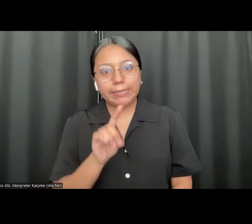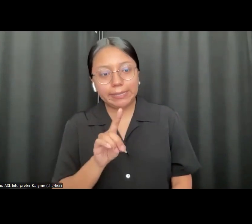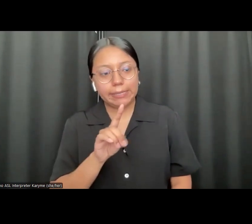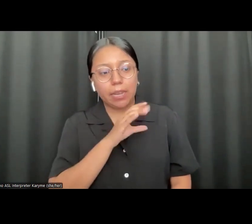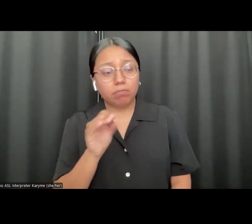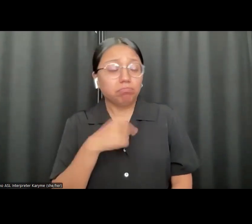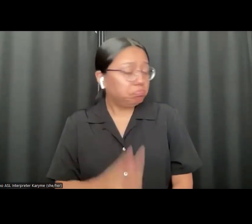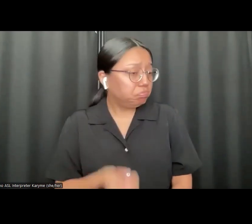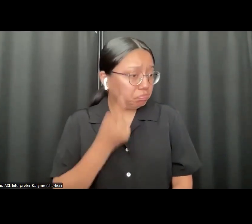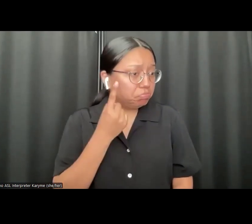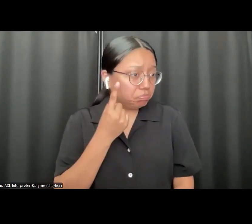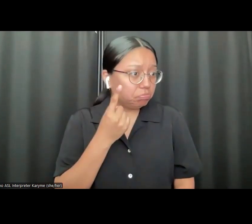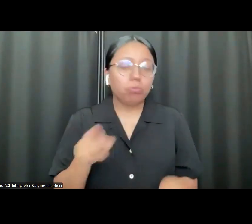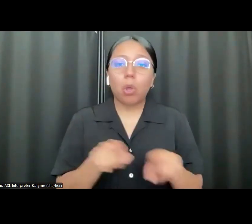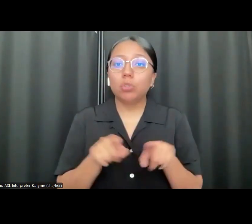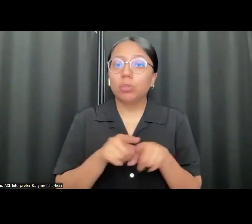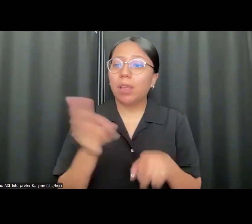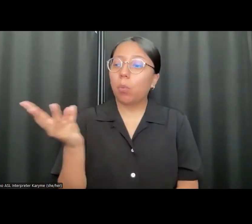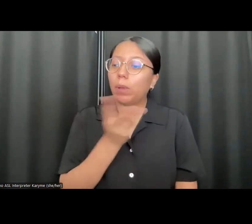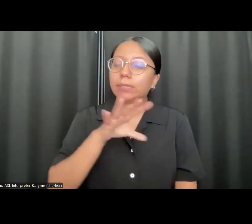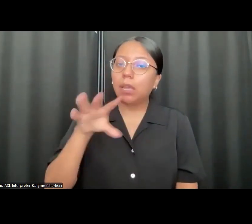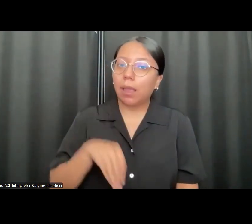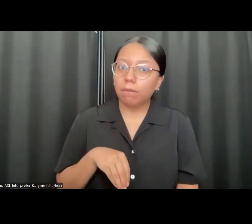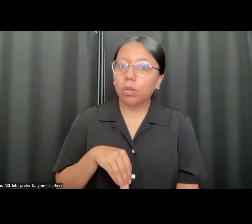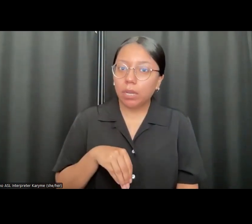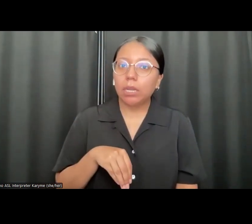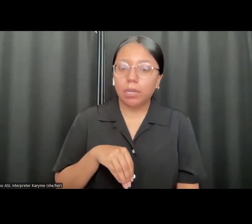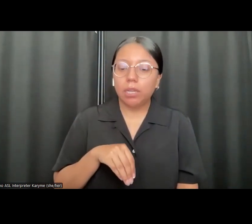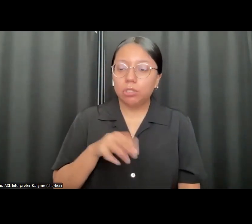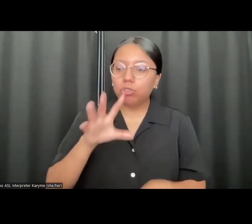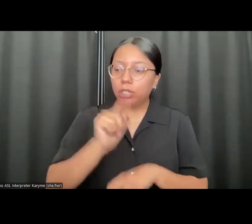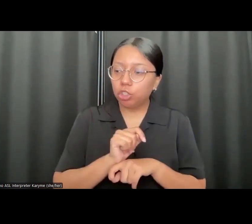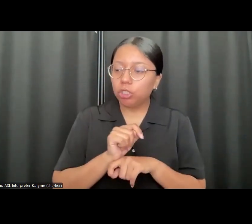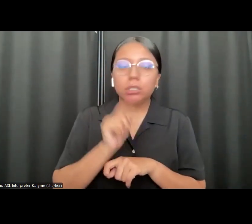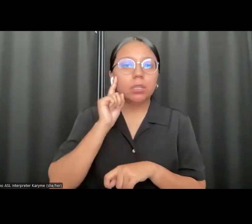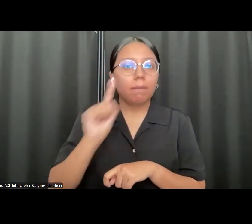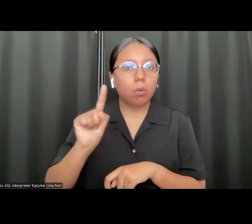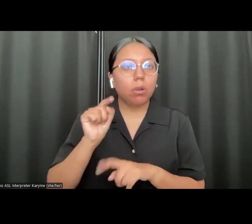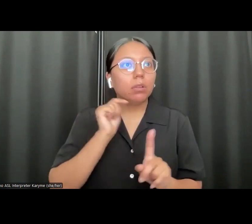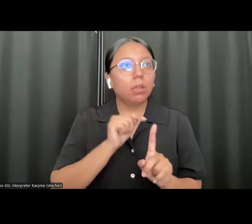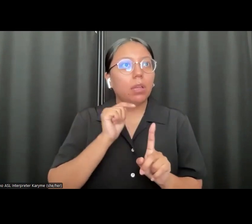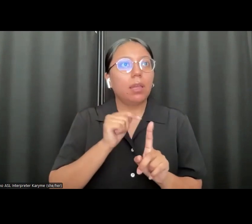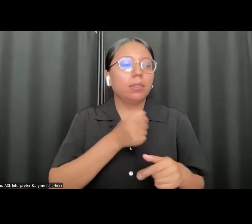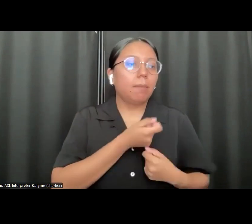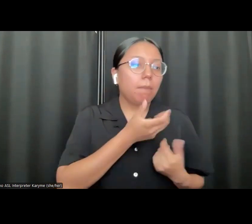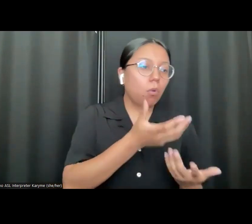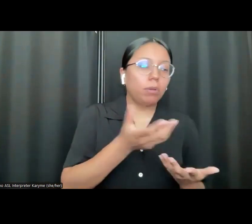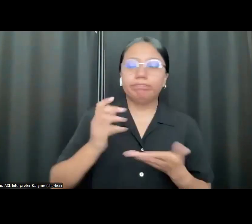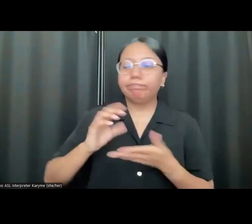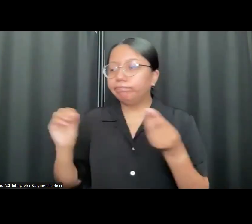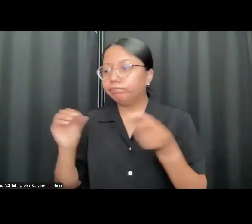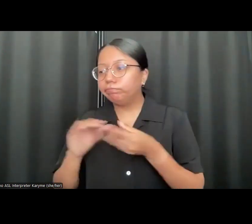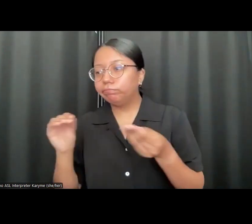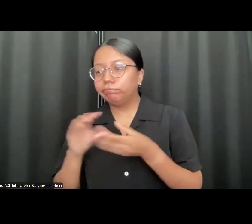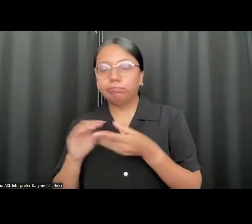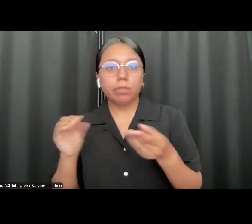West African griot traditions of channeling of the poet and the storyteller as a channel for spirit,